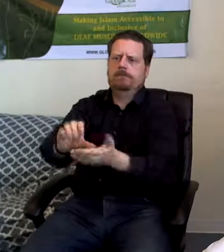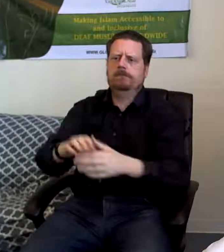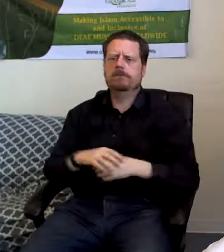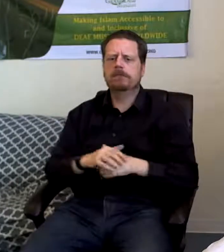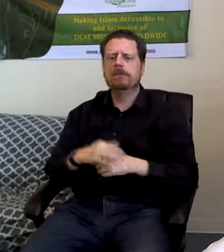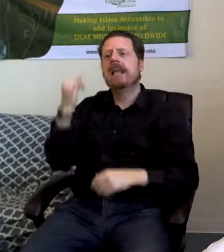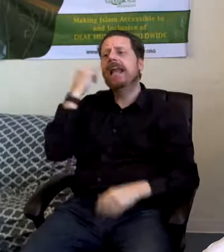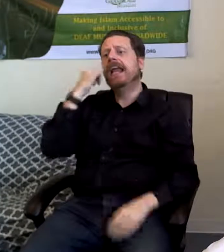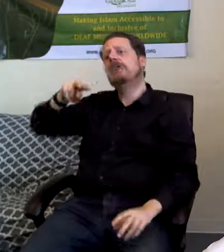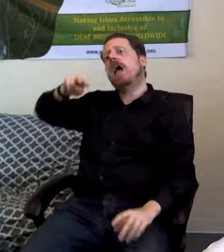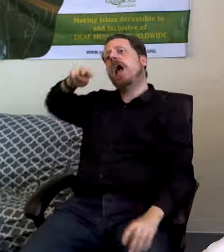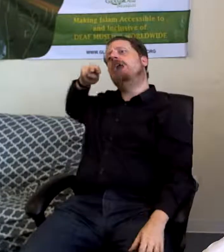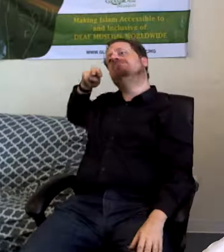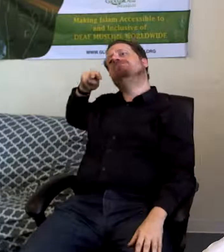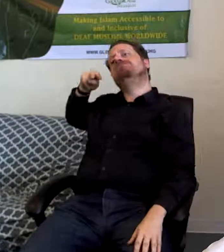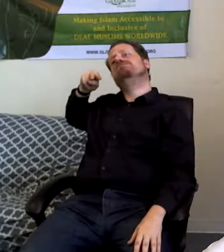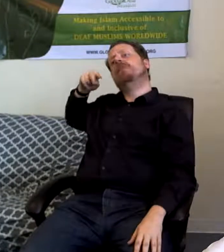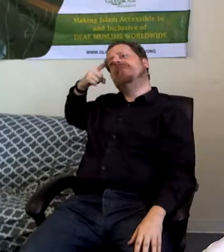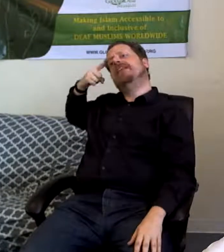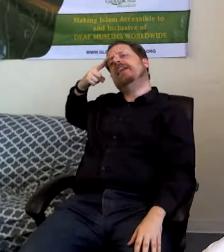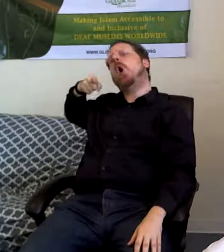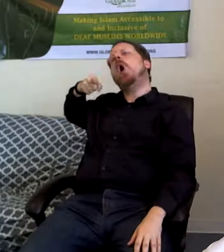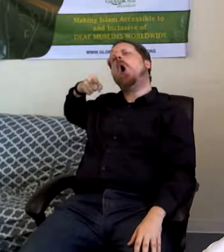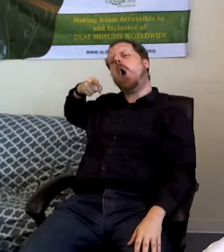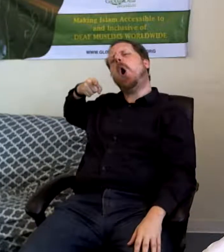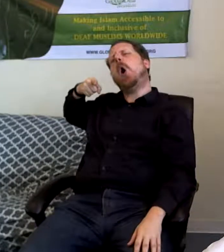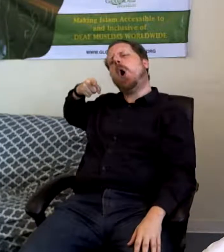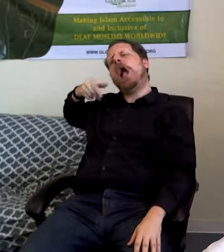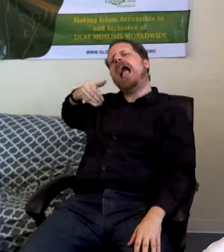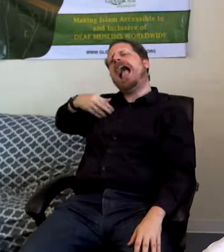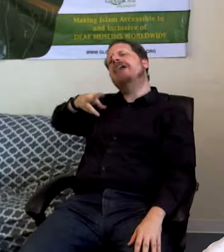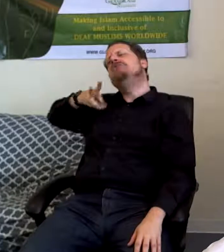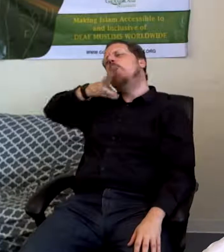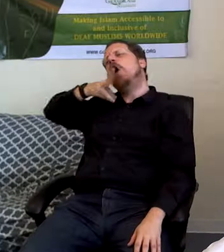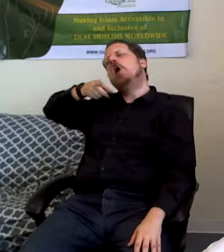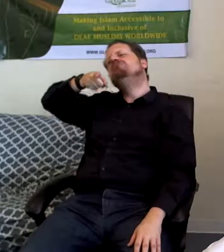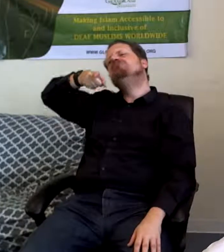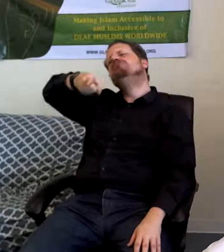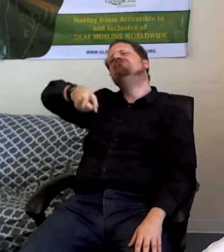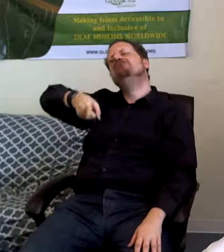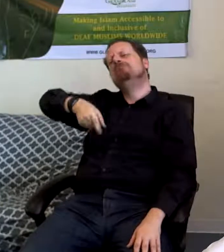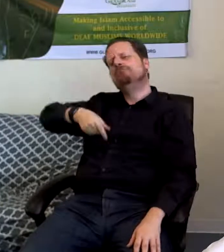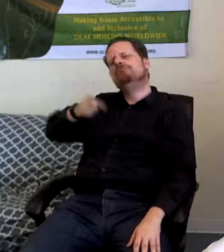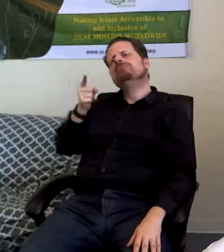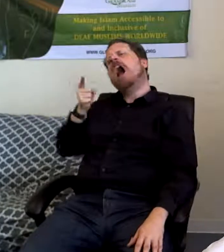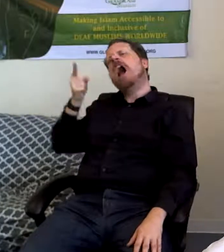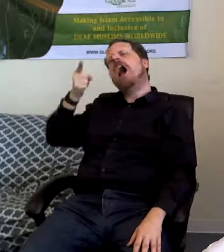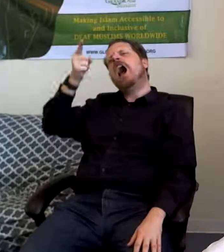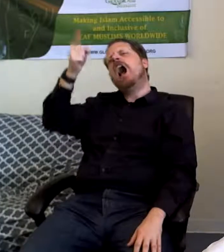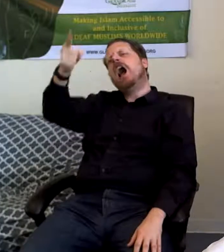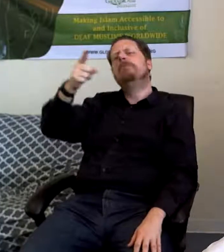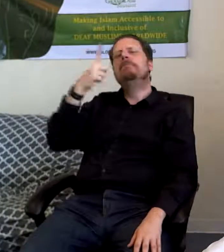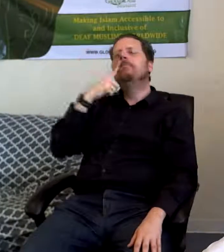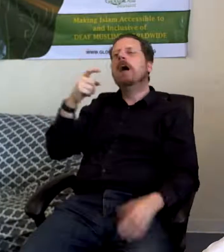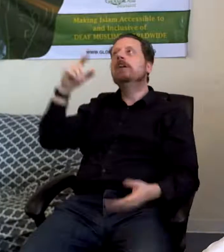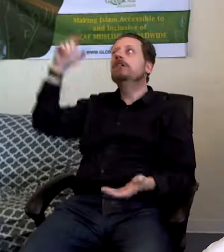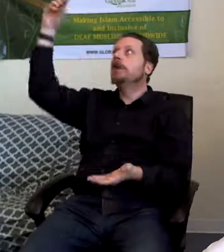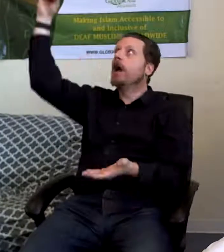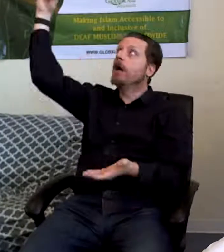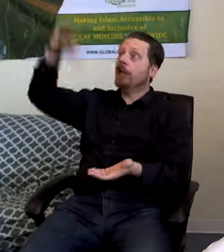that if you see it from far, you think that area has water because of the radiation of the heat of the